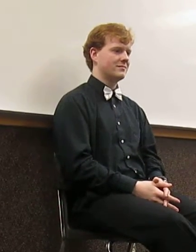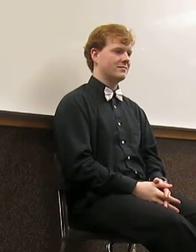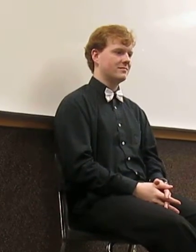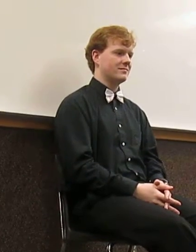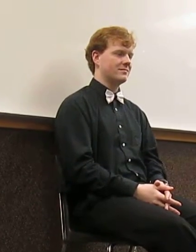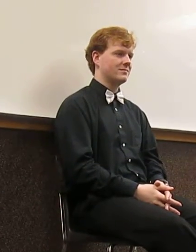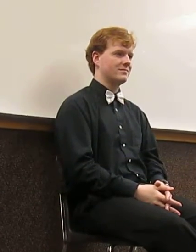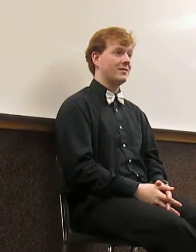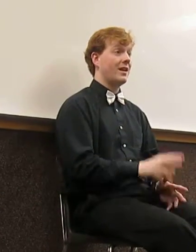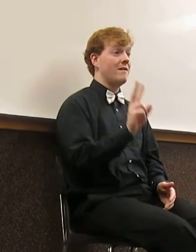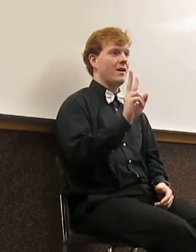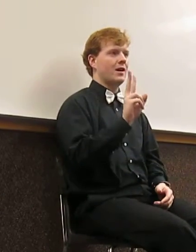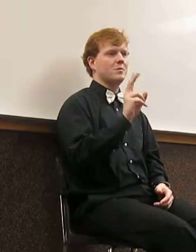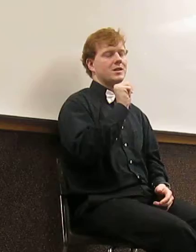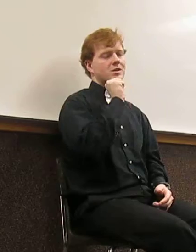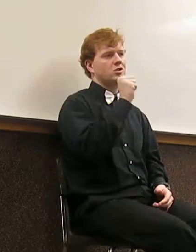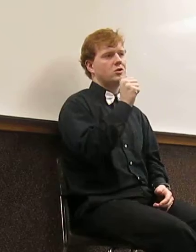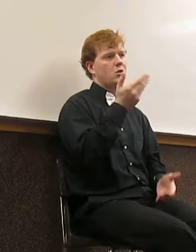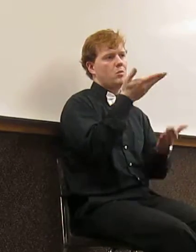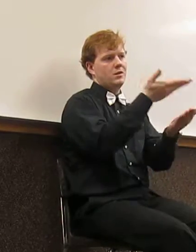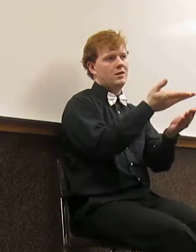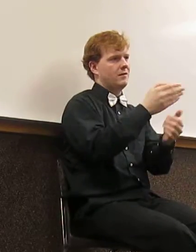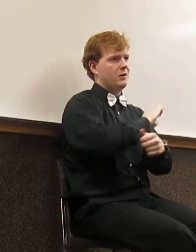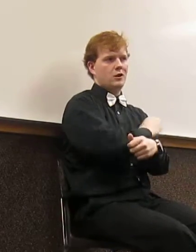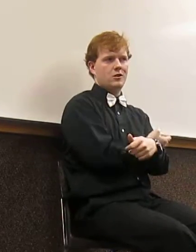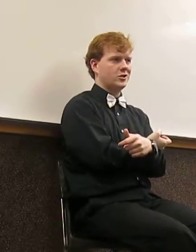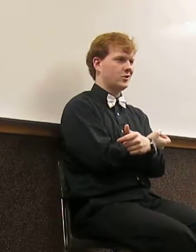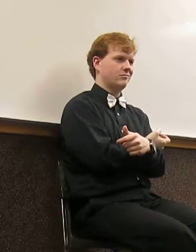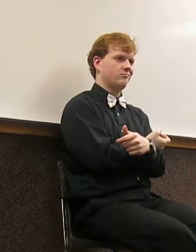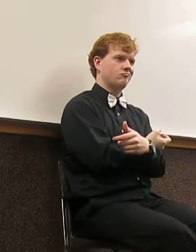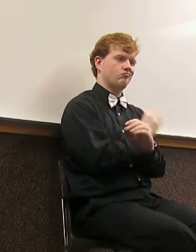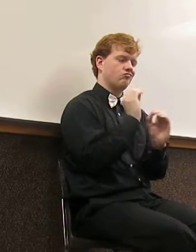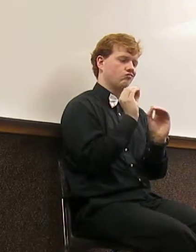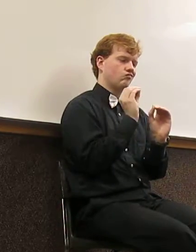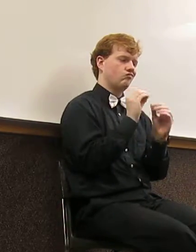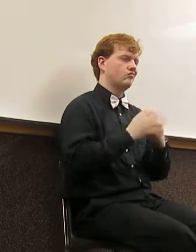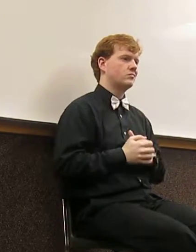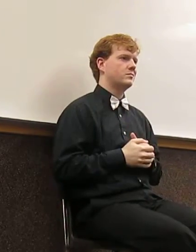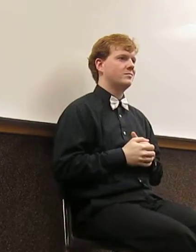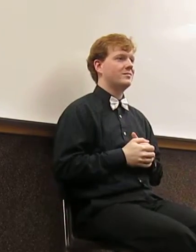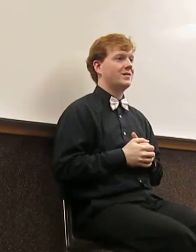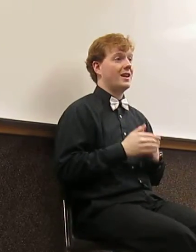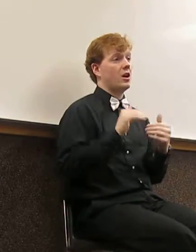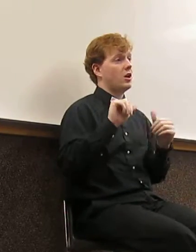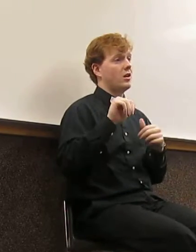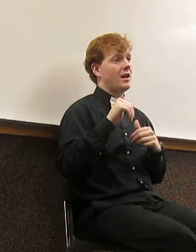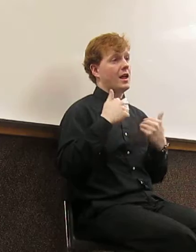energy, remember? There's no calories per gram on these. They don't give you calories. They have other jobs.